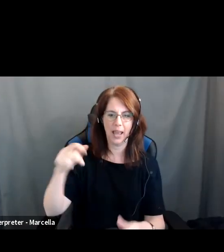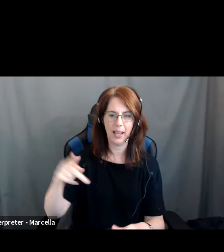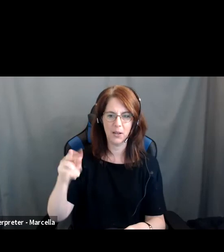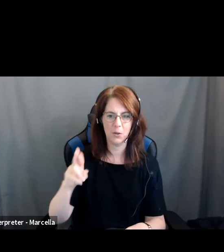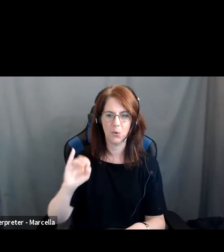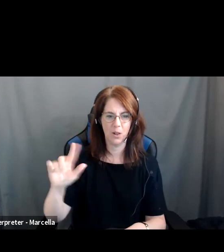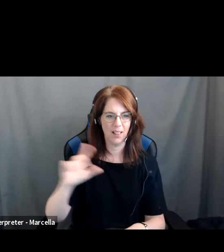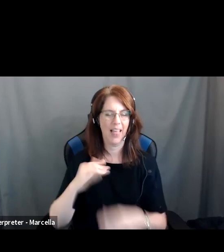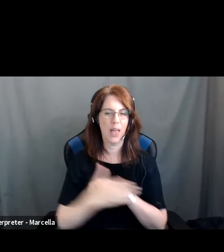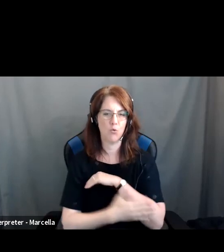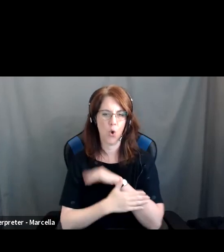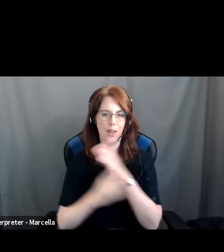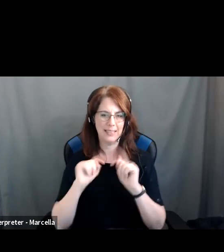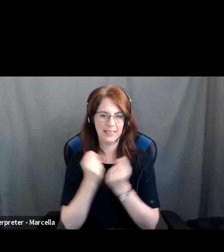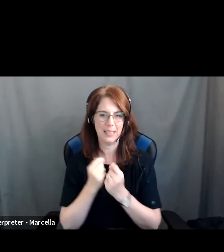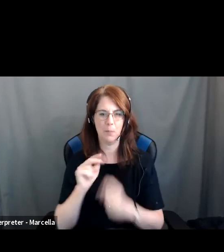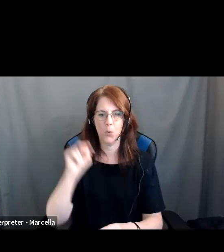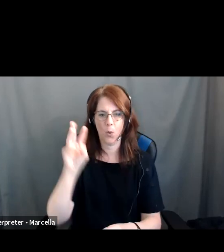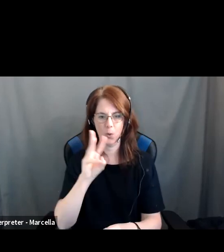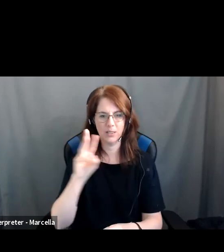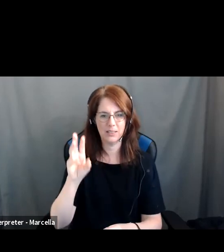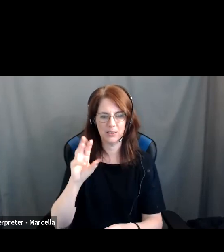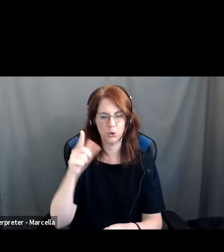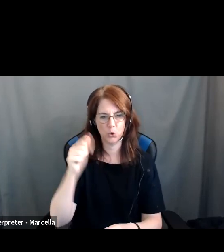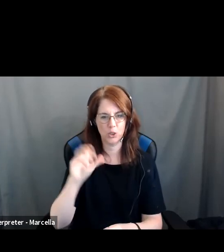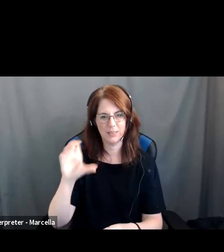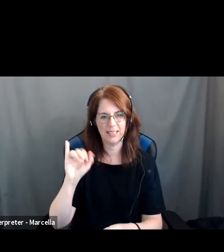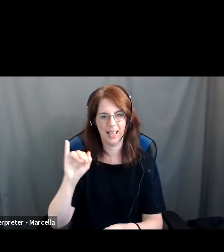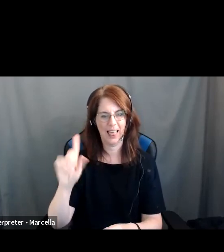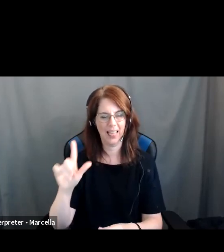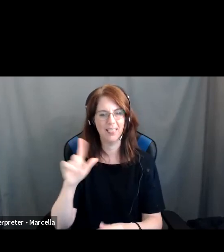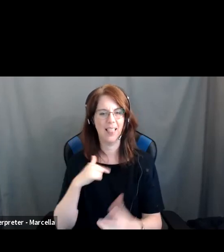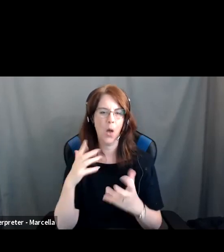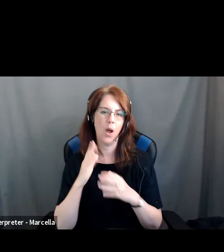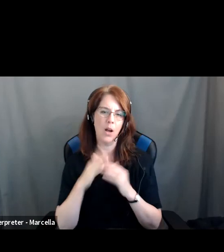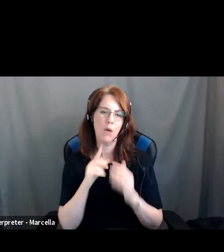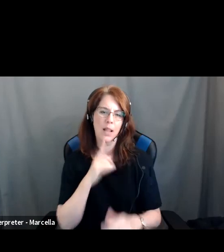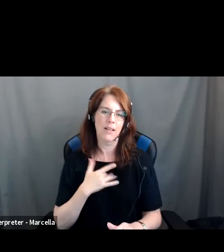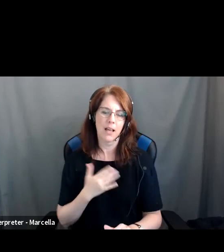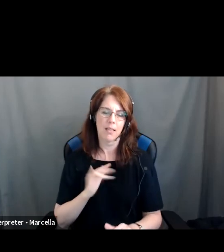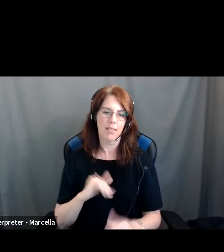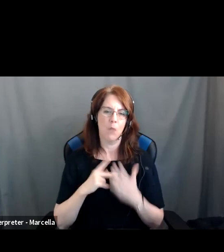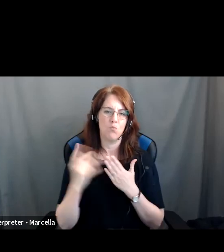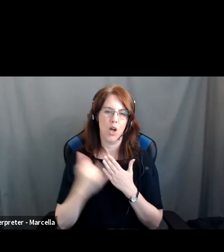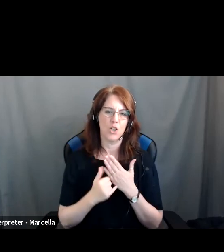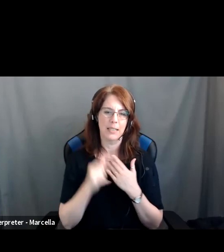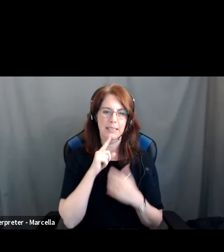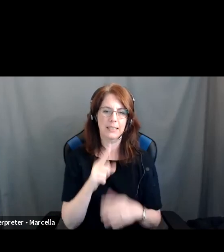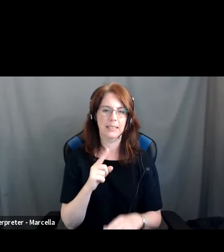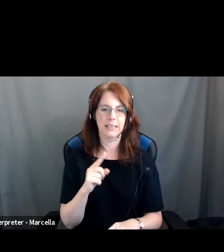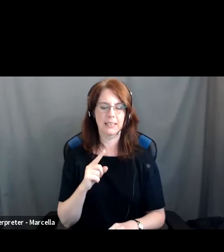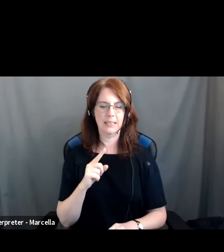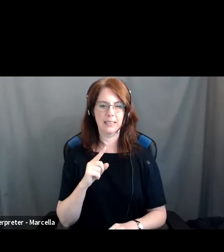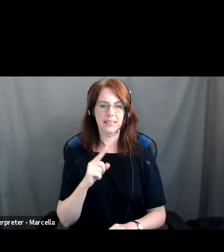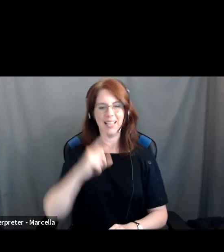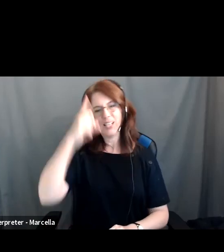team. Special thank you to Northwest Georgia SIL. And I really would like to end with, because I really feel this project is a